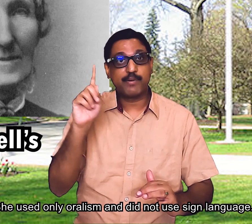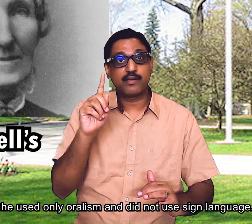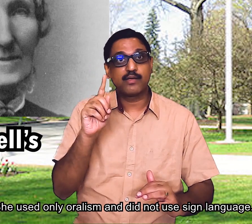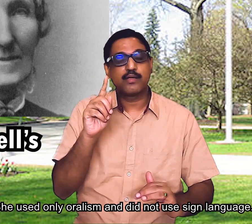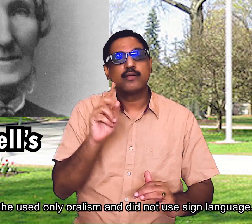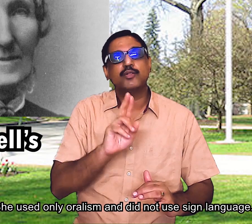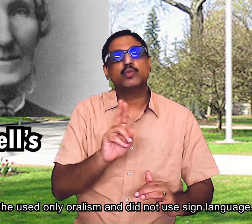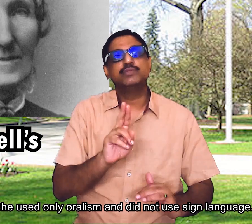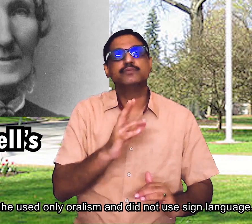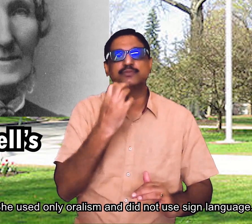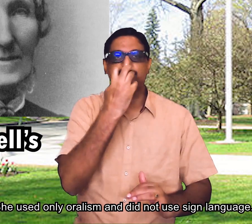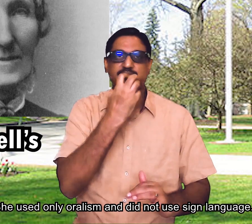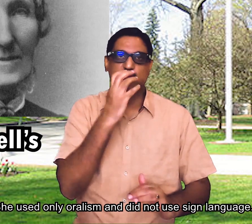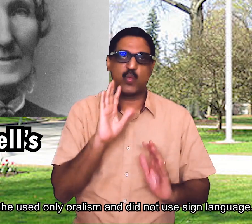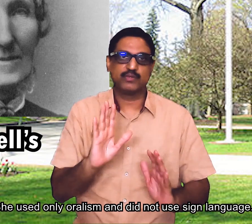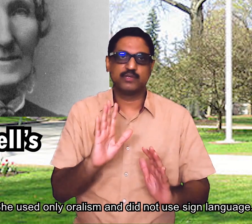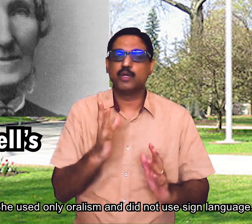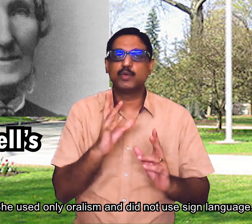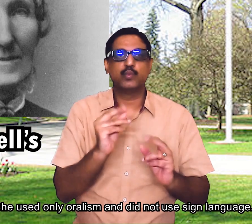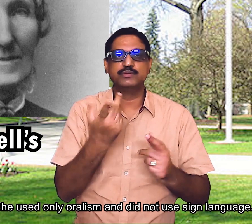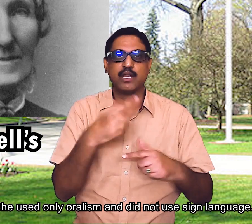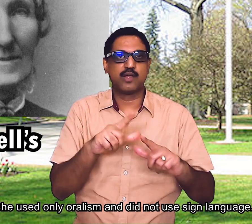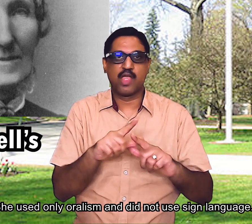She used only oralism and did not use sign language.